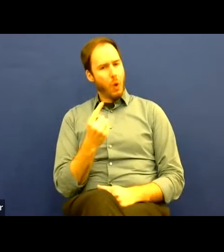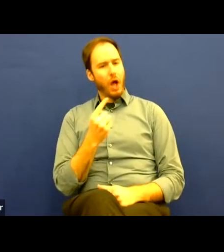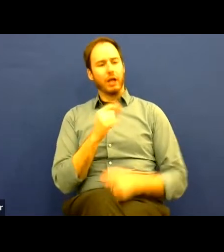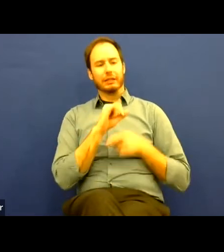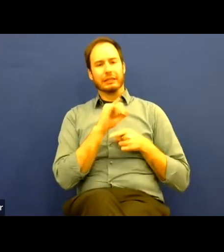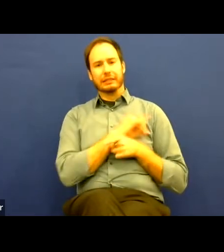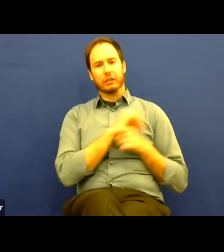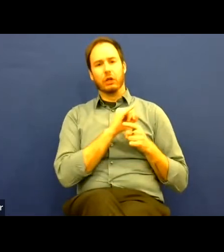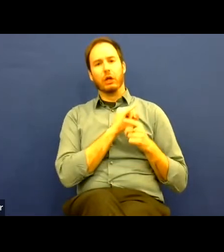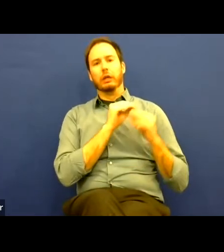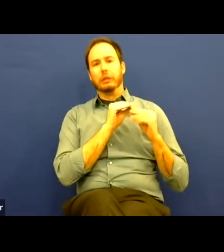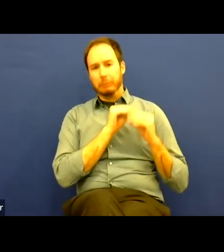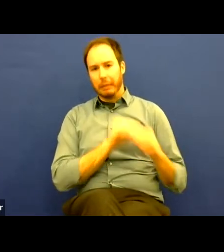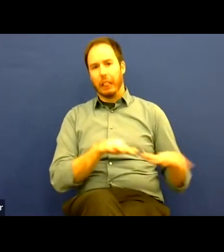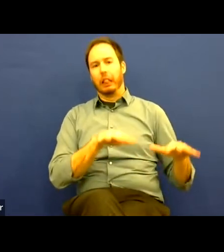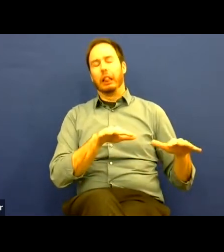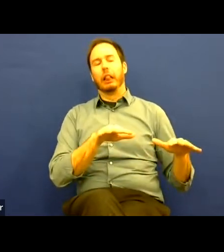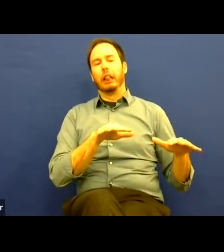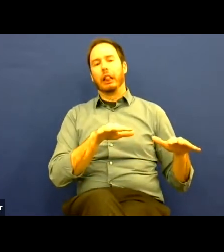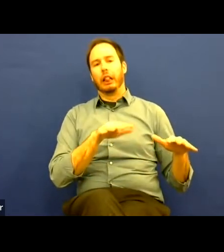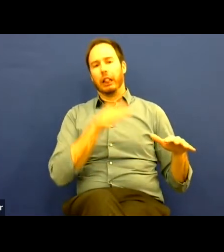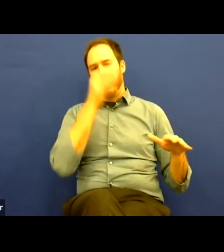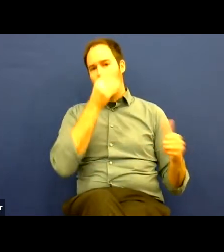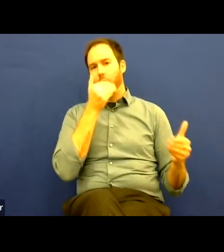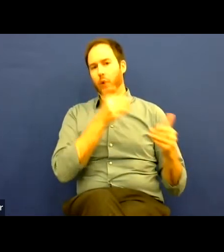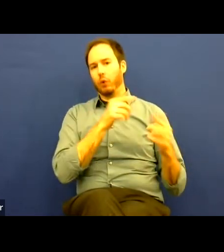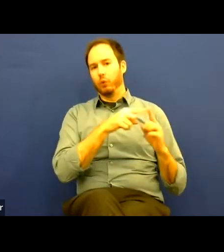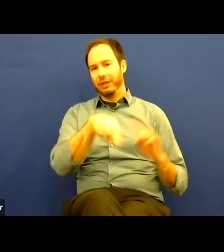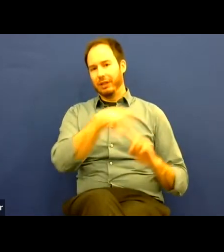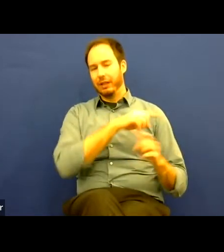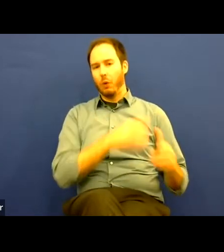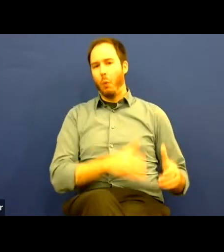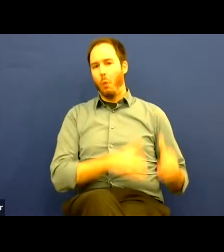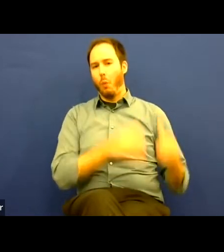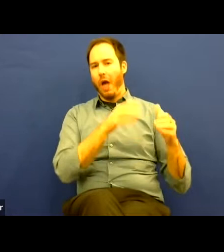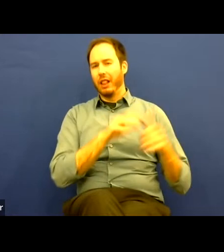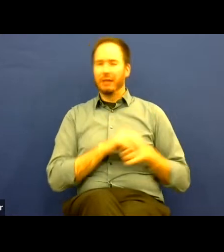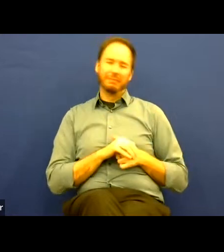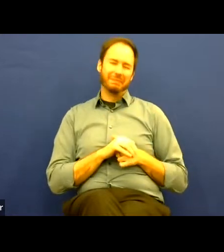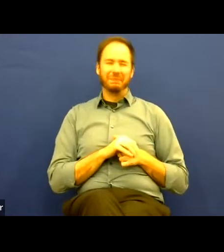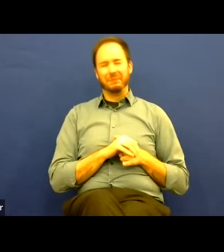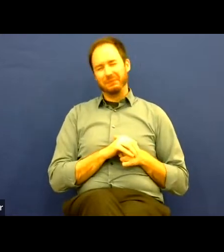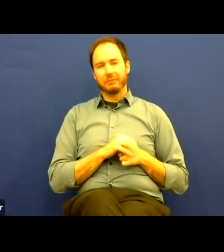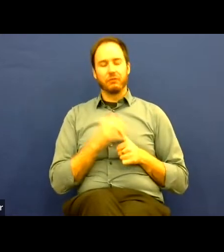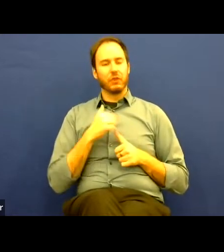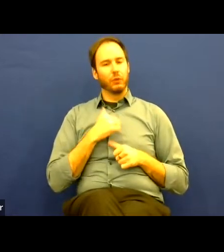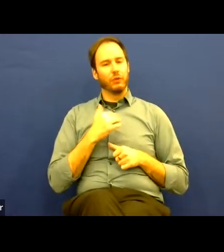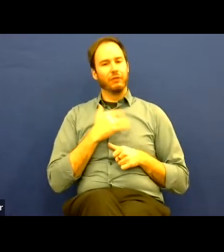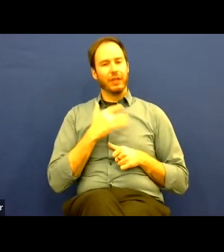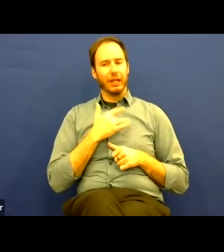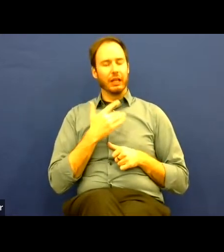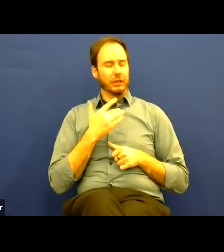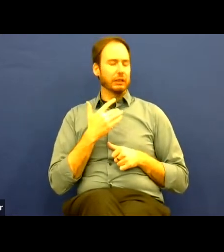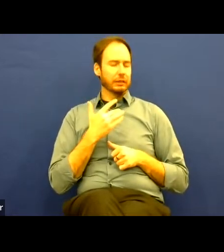industrial spill in close proximity to these wells. So we think